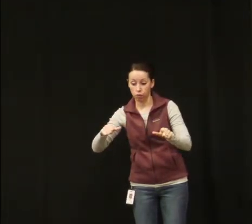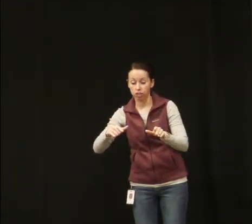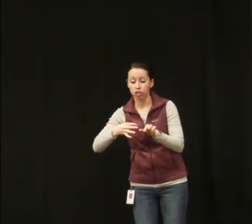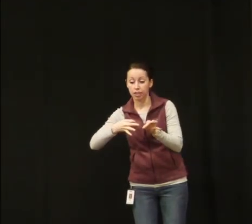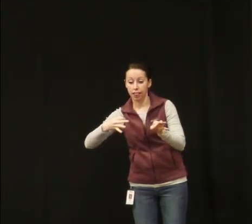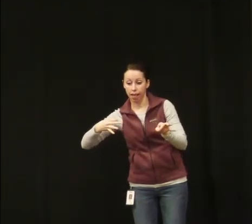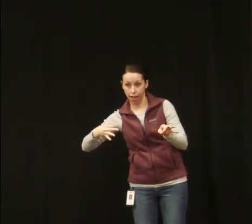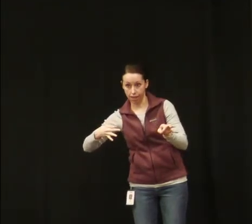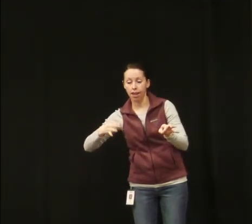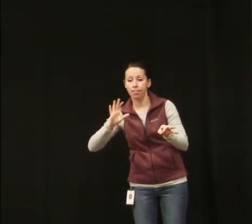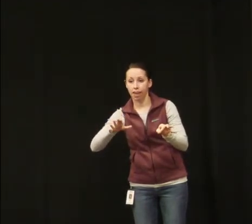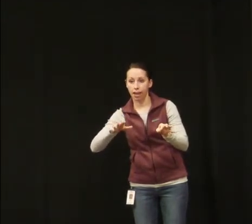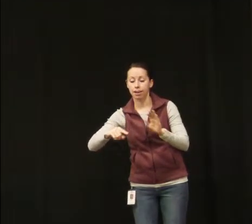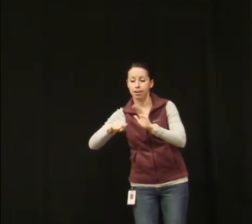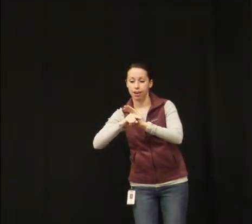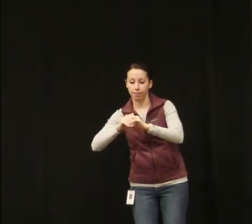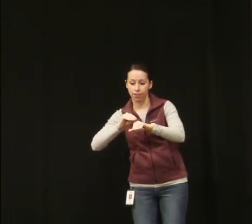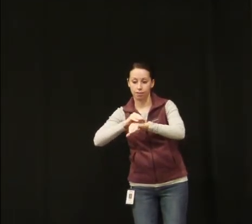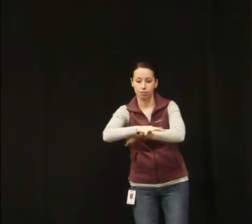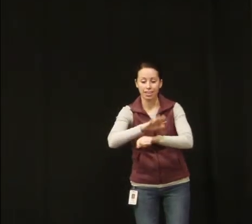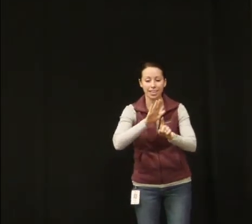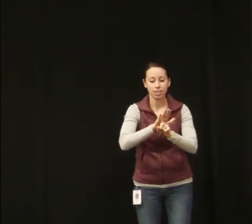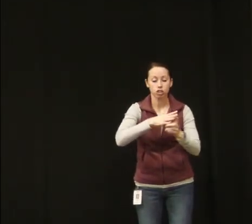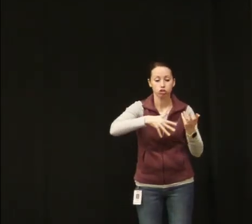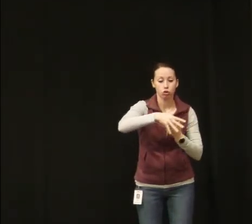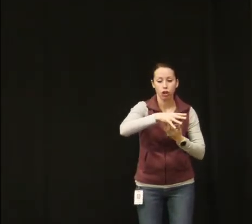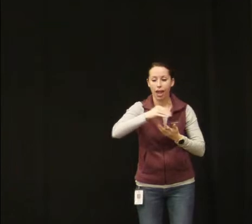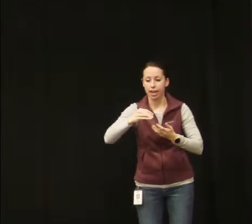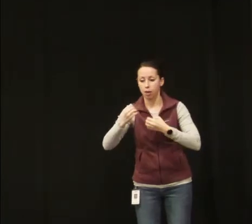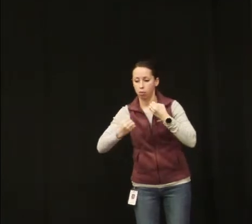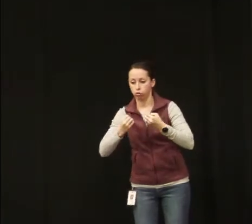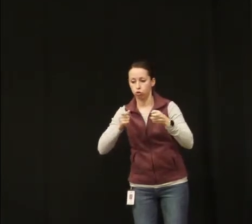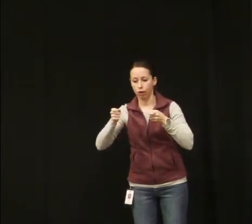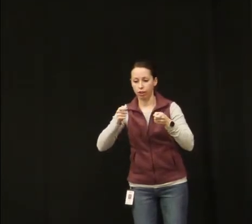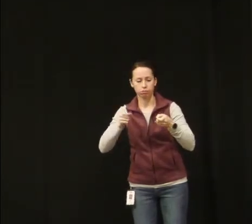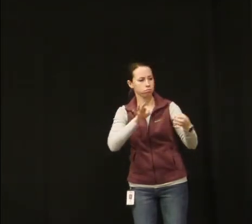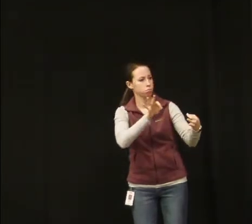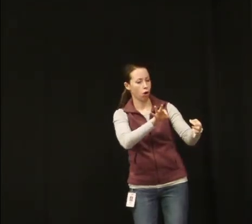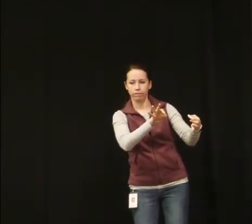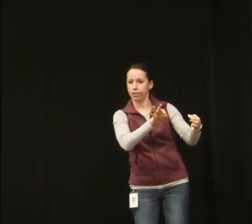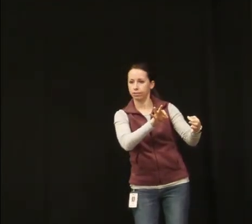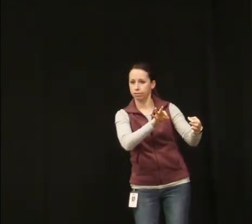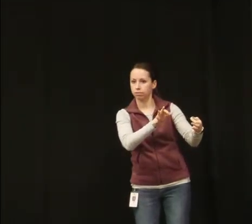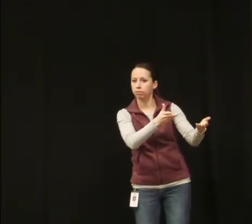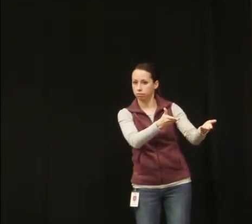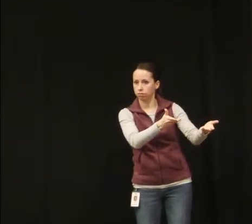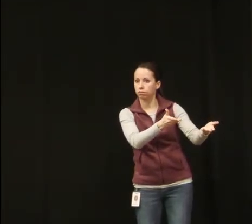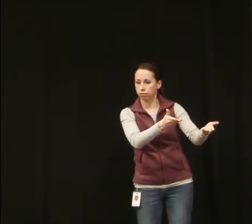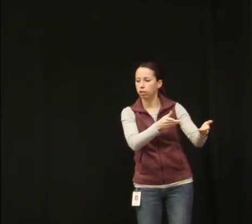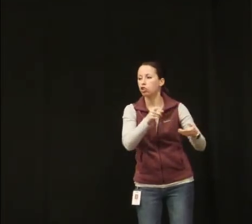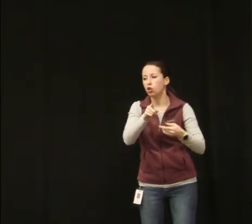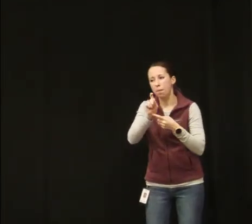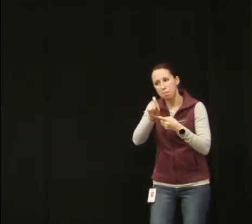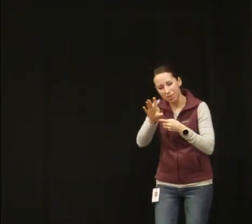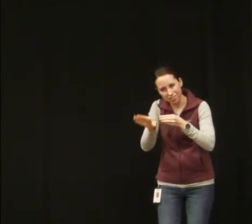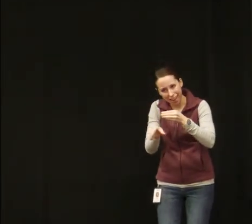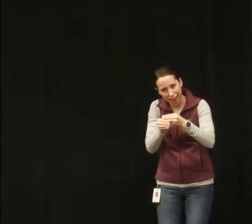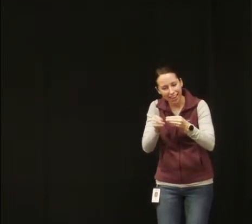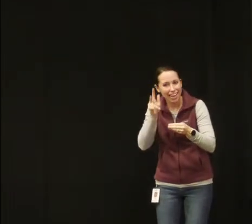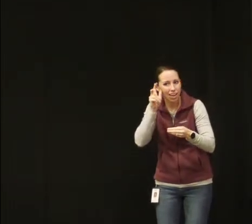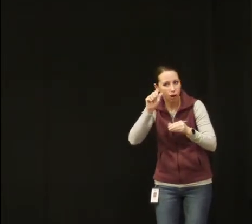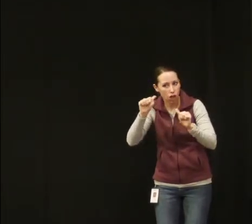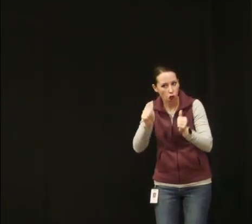adversely impact his social emotional regulation. Perfect. You have to get the hearing loss piece in